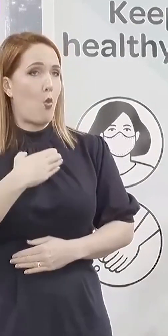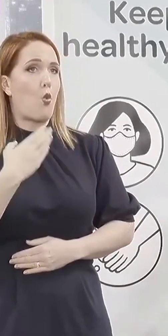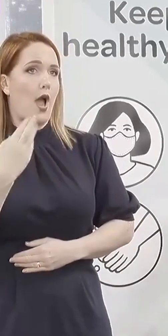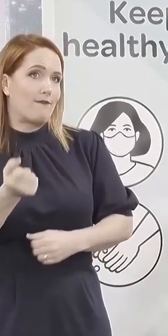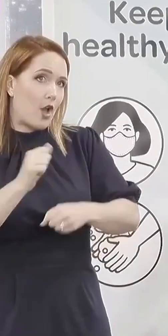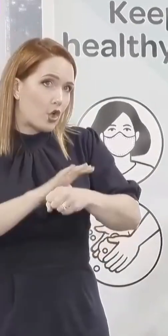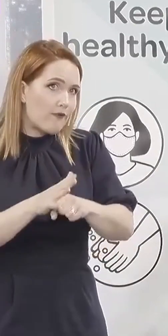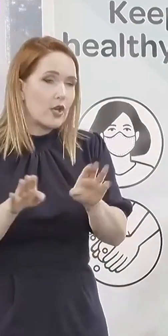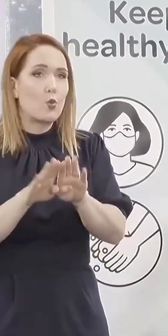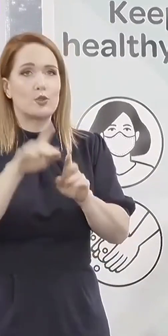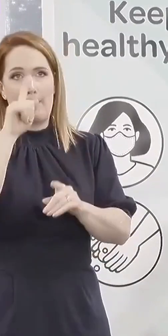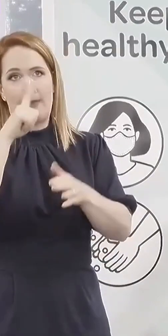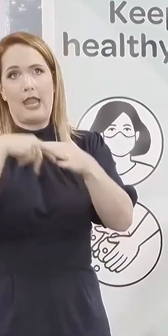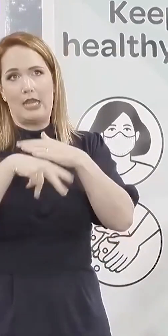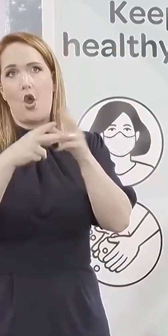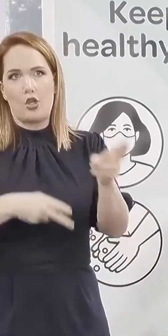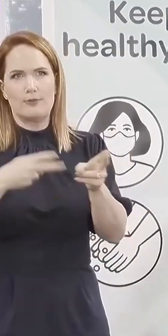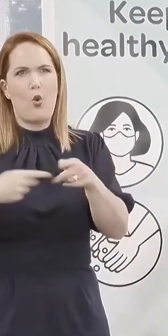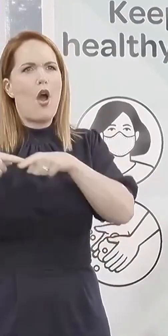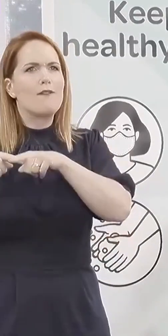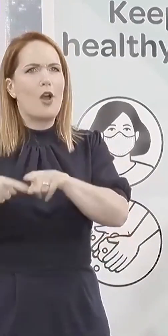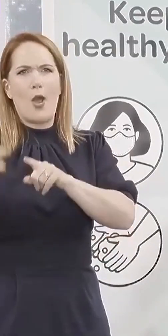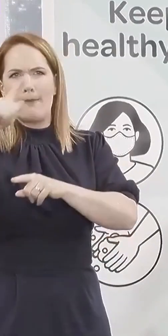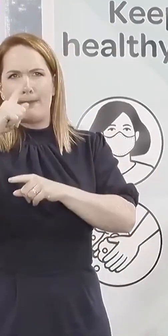to the modelling that our teams have done.